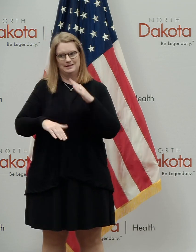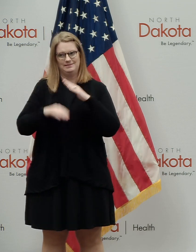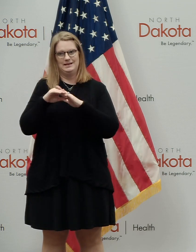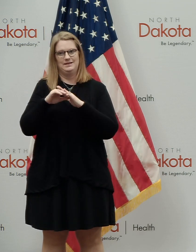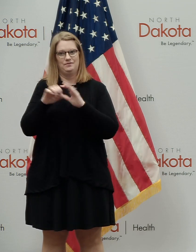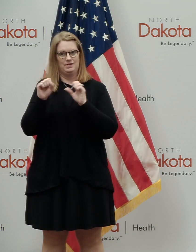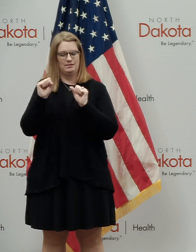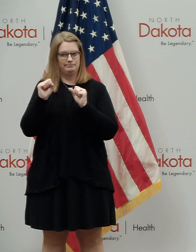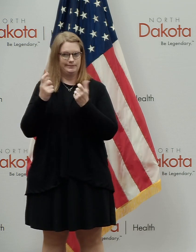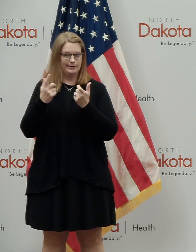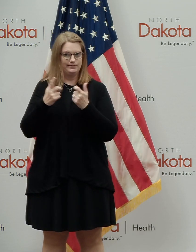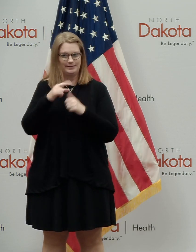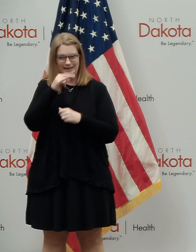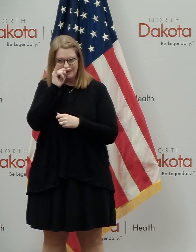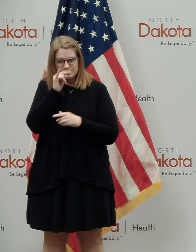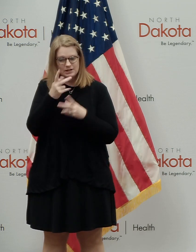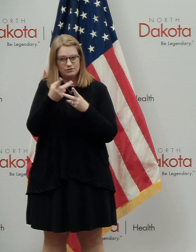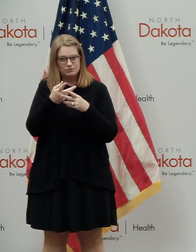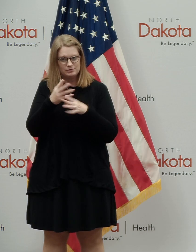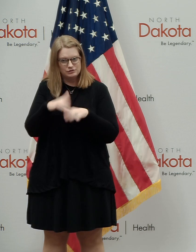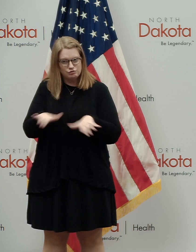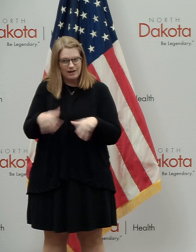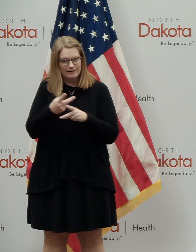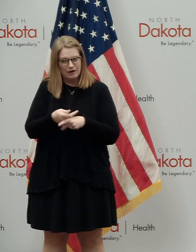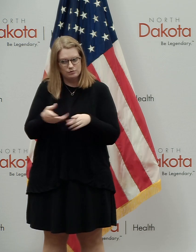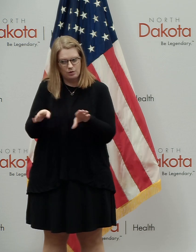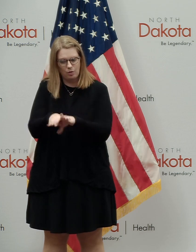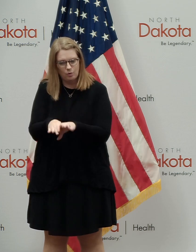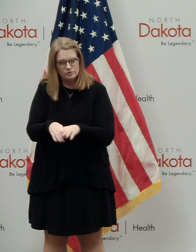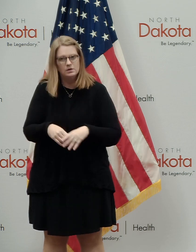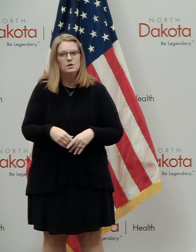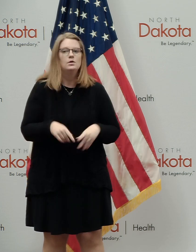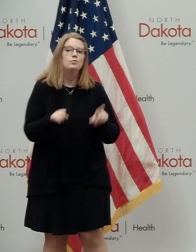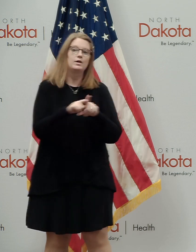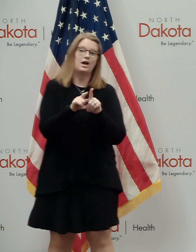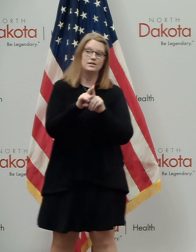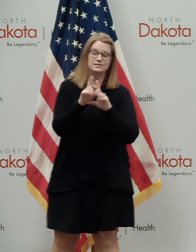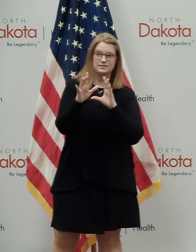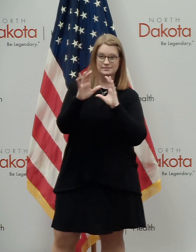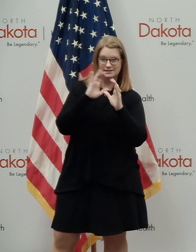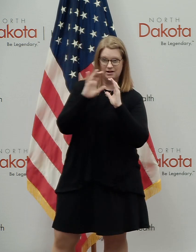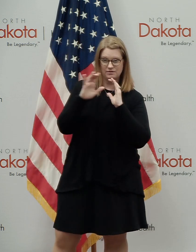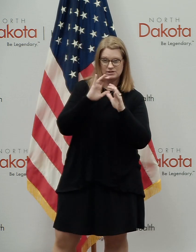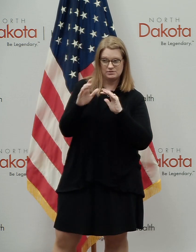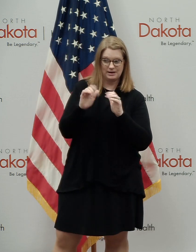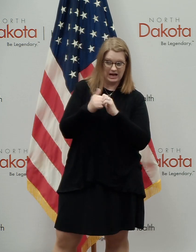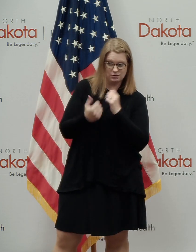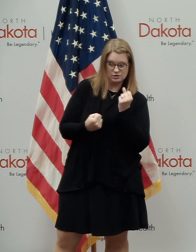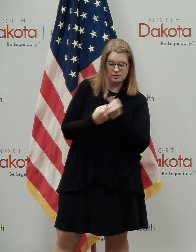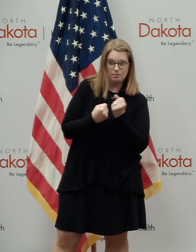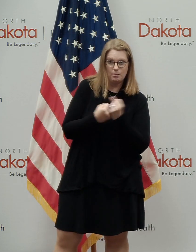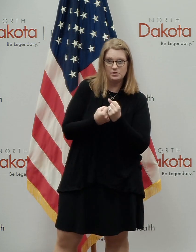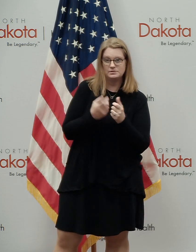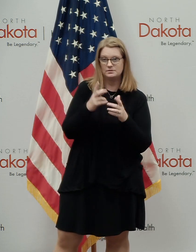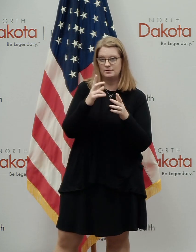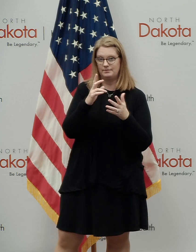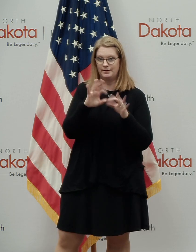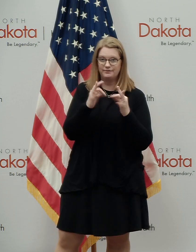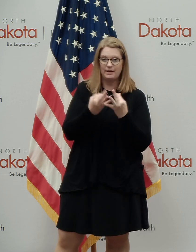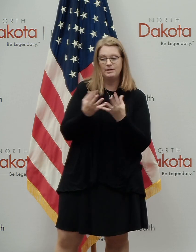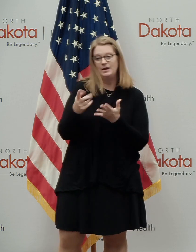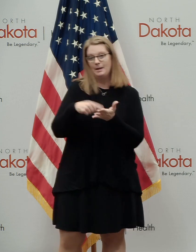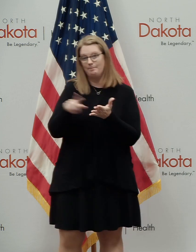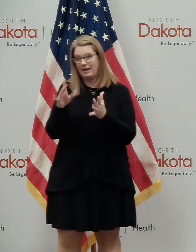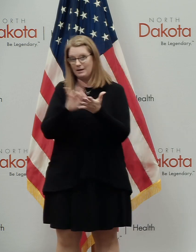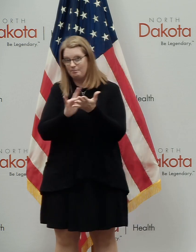kids who their childcare is closed down. We've had conversations about how do we support working families, whether it's through paid medical leave. We